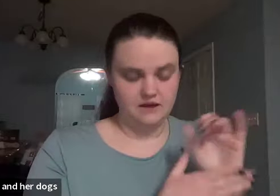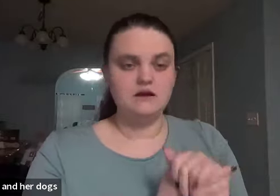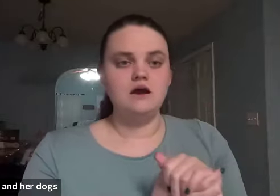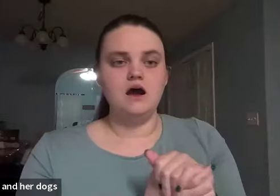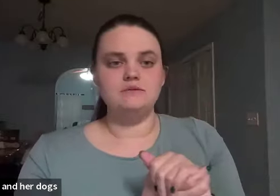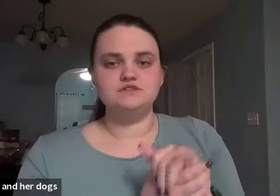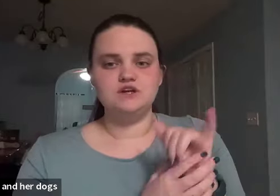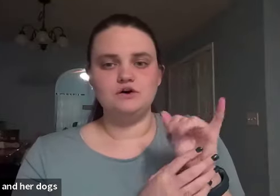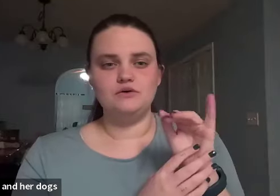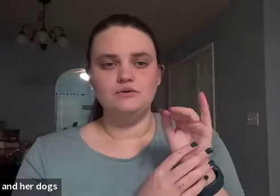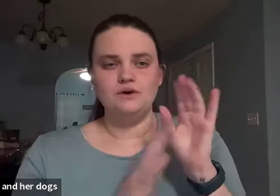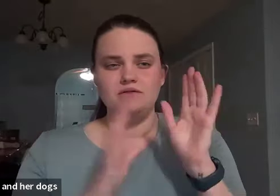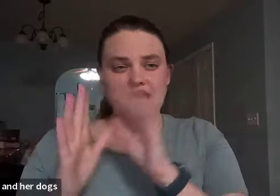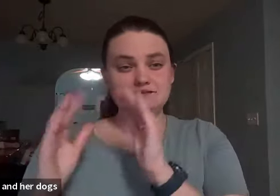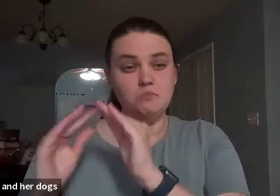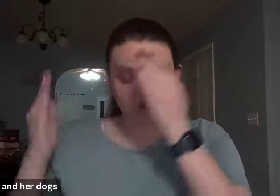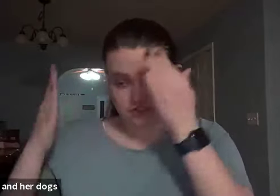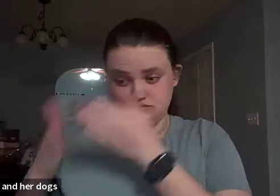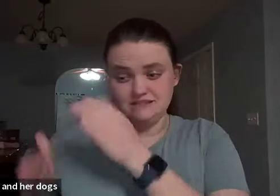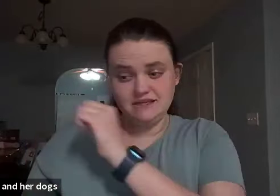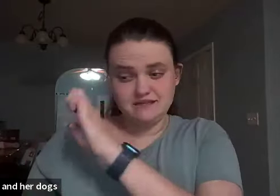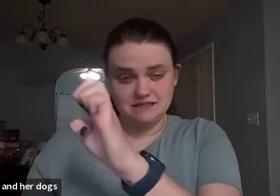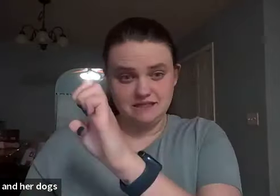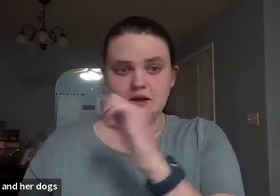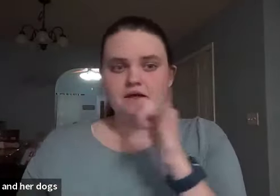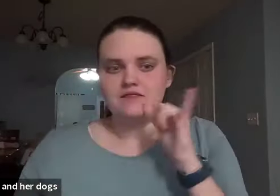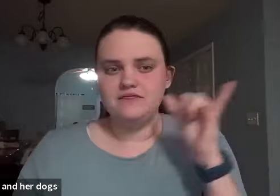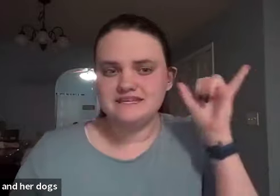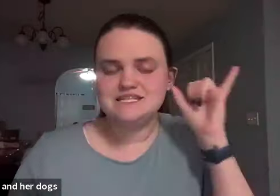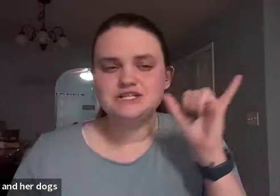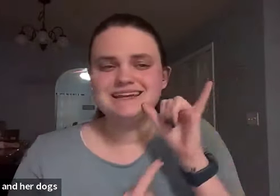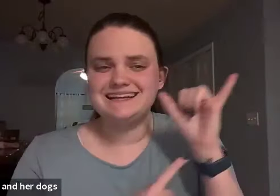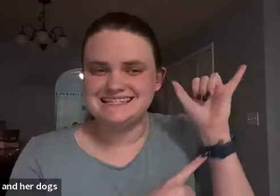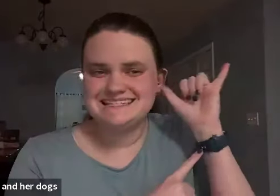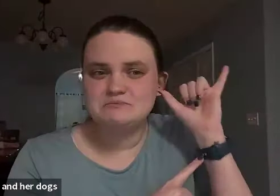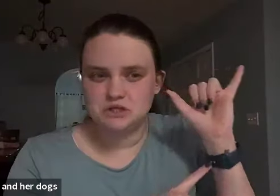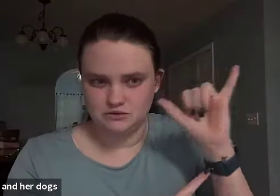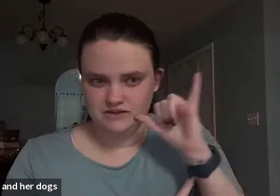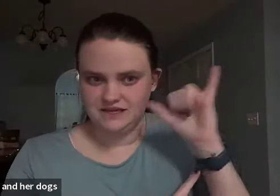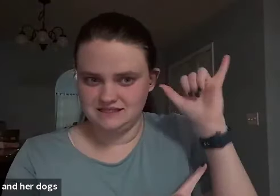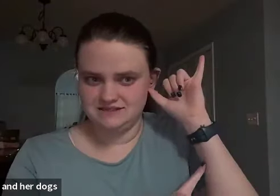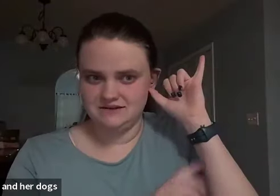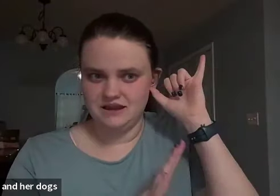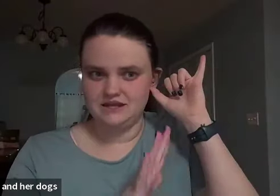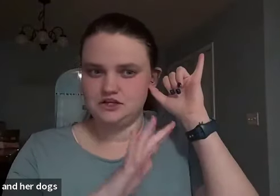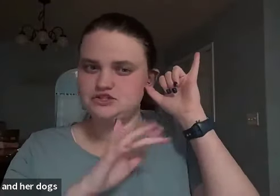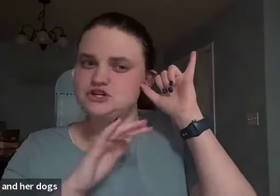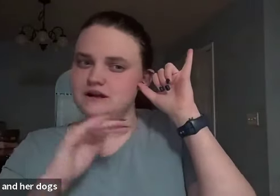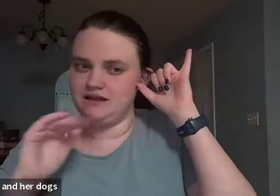that. So that's more strictly, see, this is just kind of similar with it. Okay, like you start heading